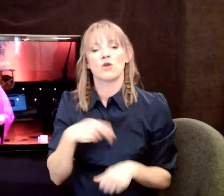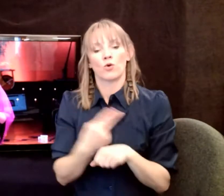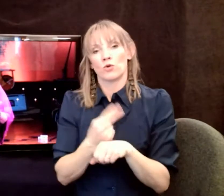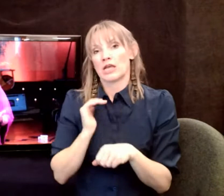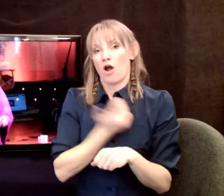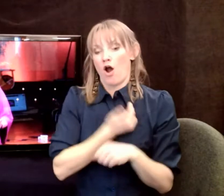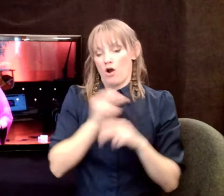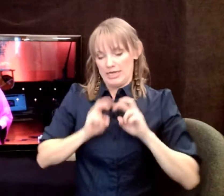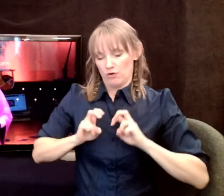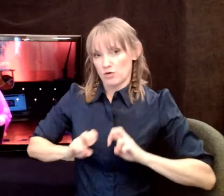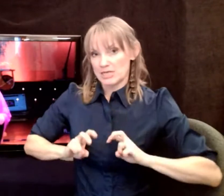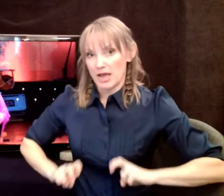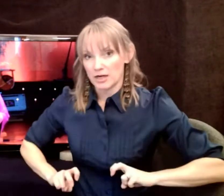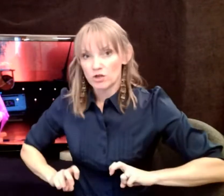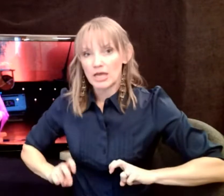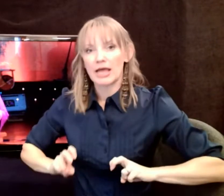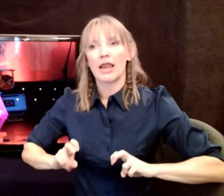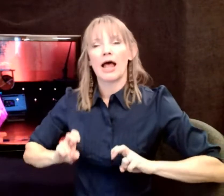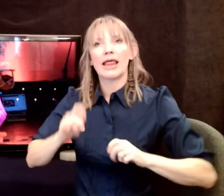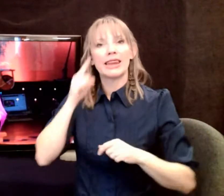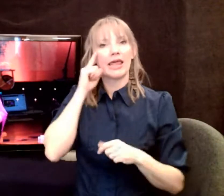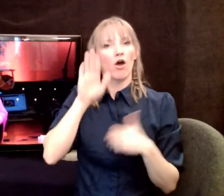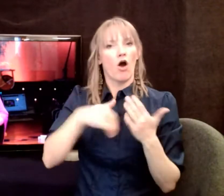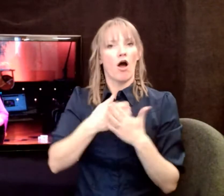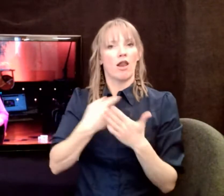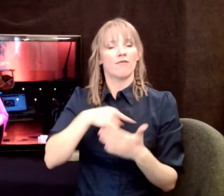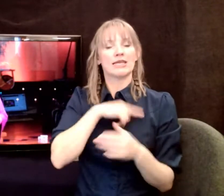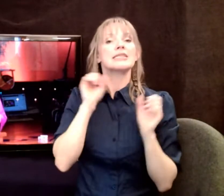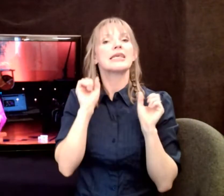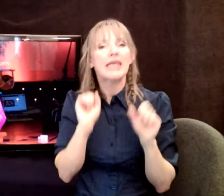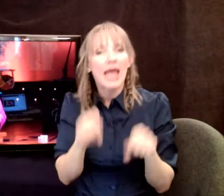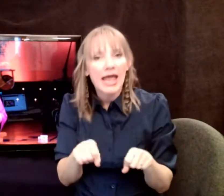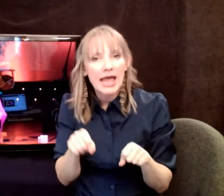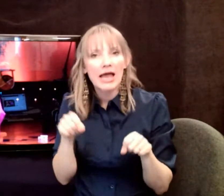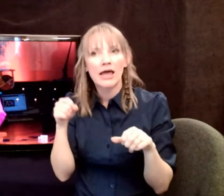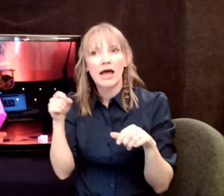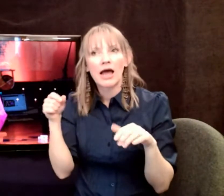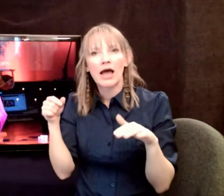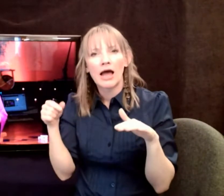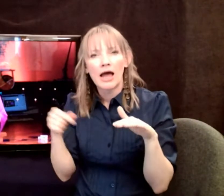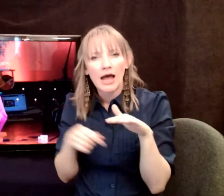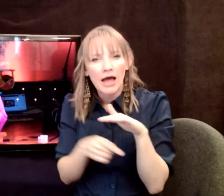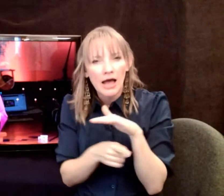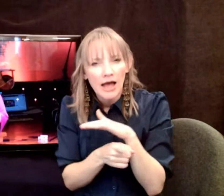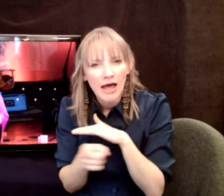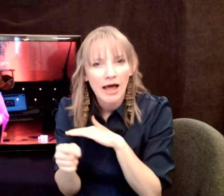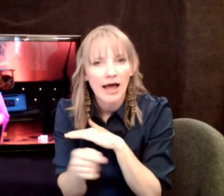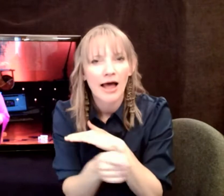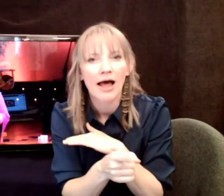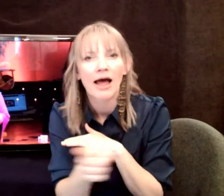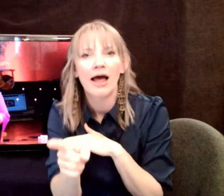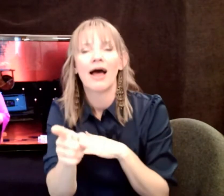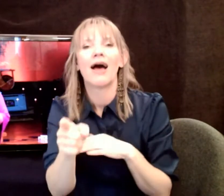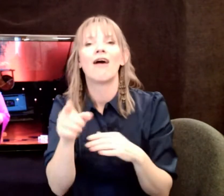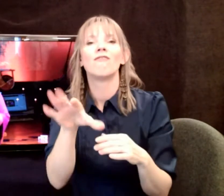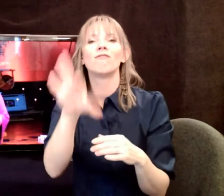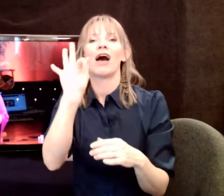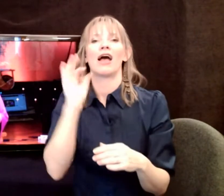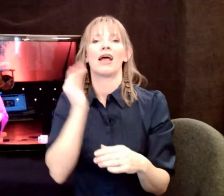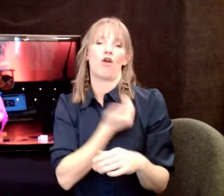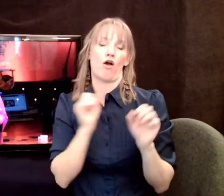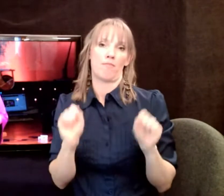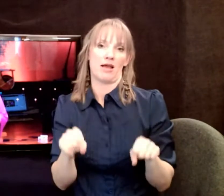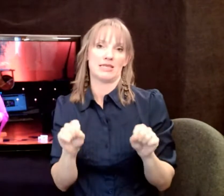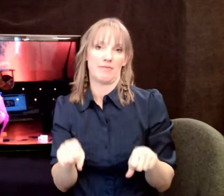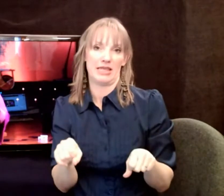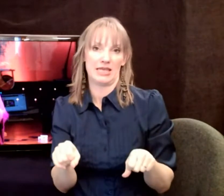introspection, I think that we all can find our way into our possibilities, the